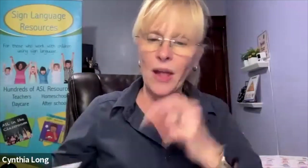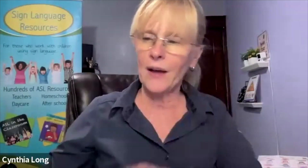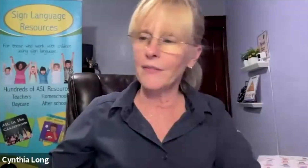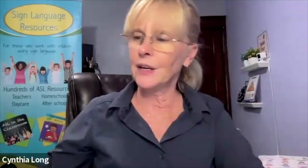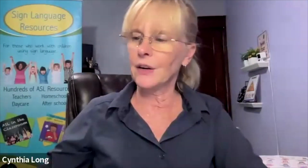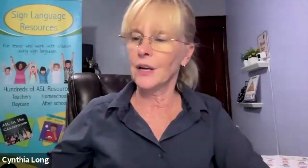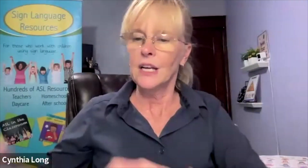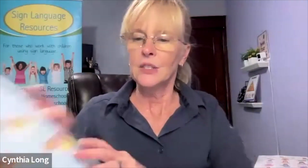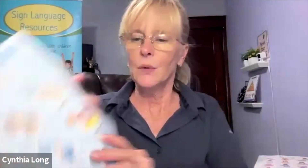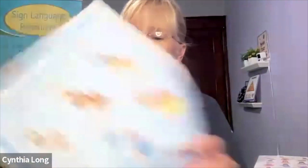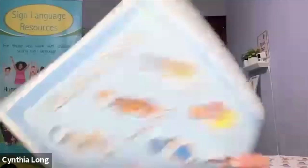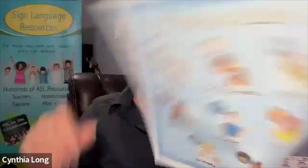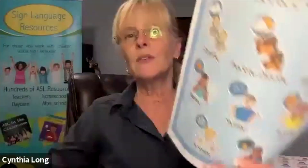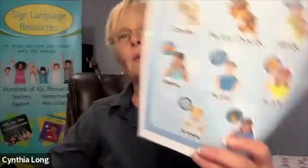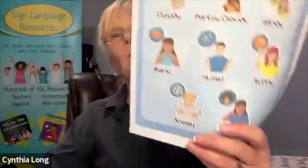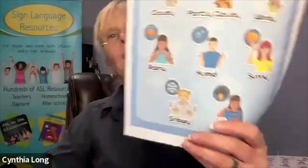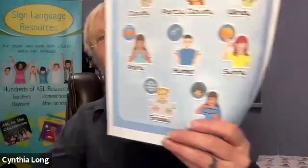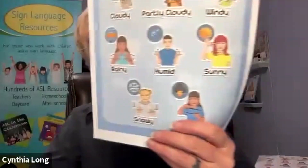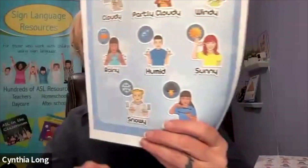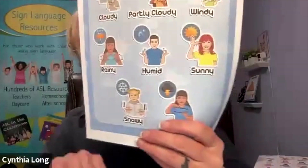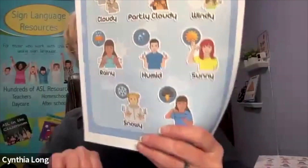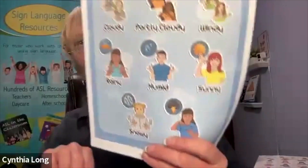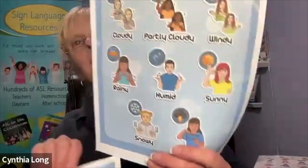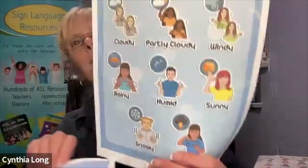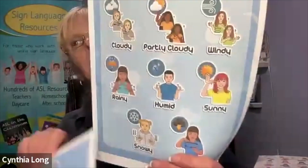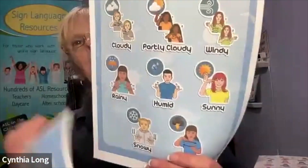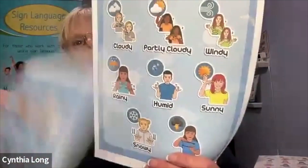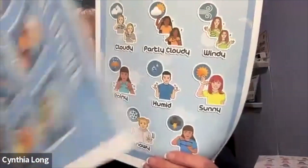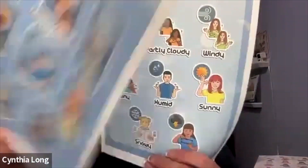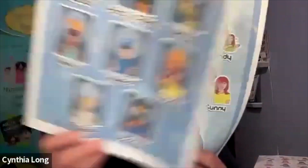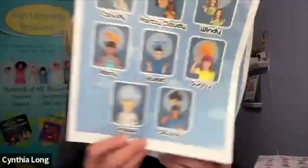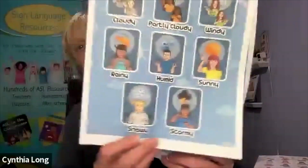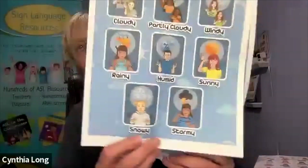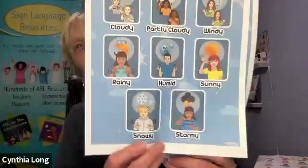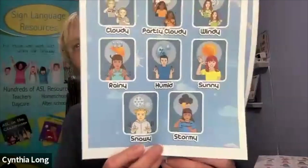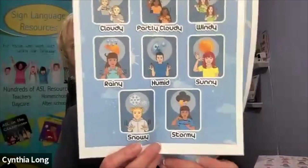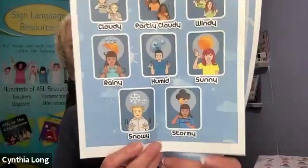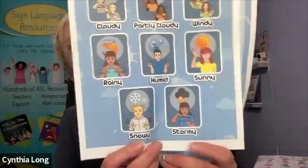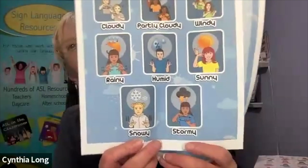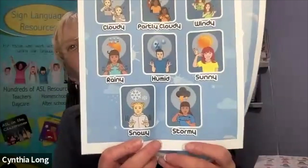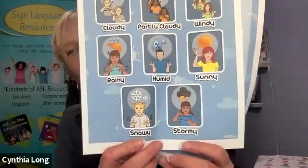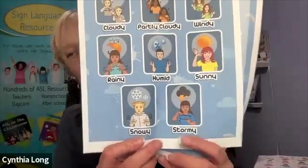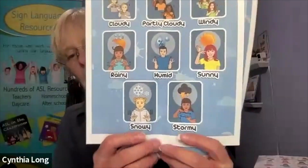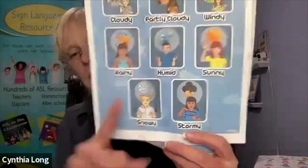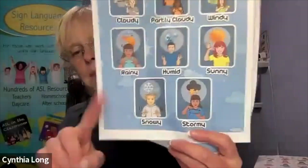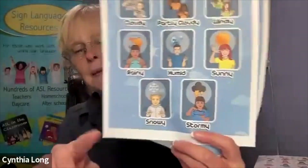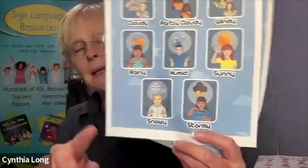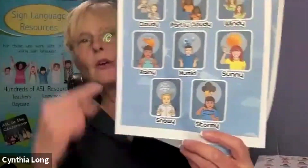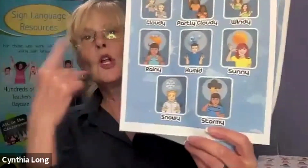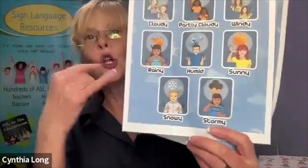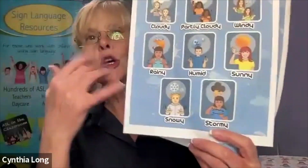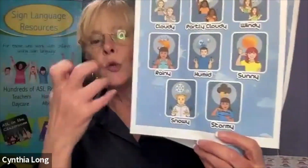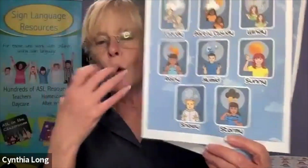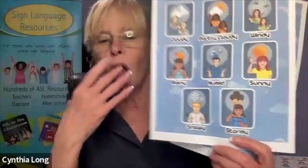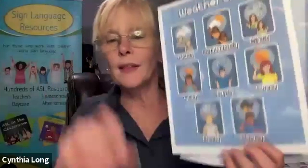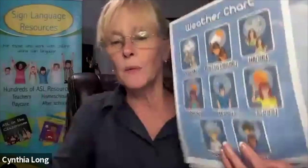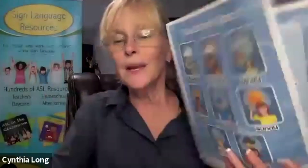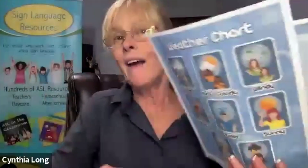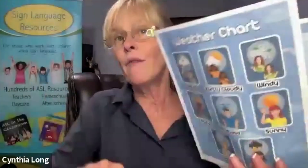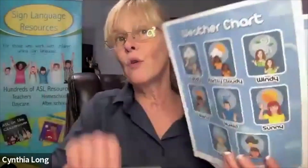have here. So we have two different weather charts, this one, and then we have this one, depending on the look you want. Then we have one